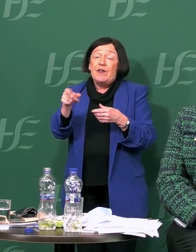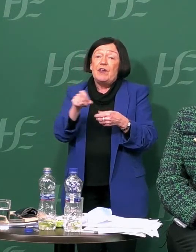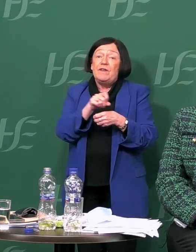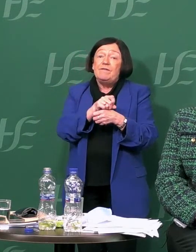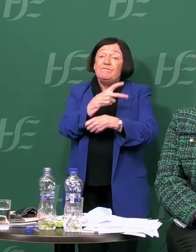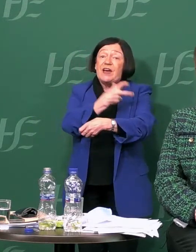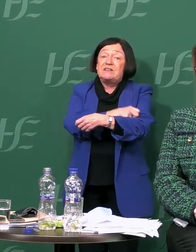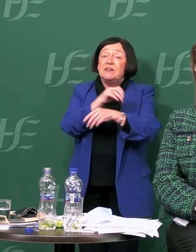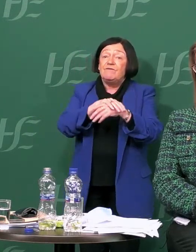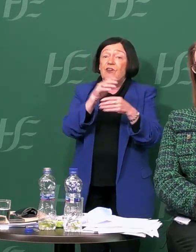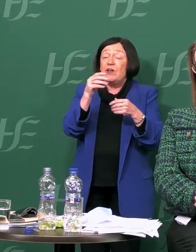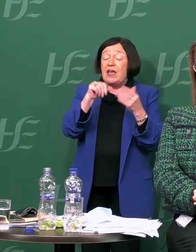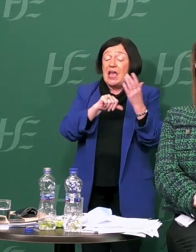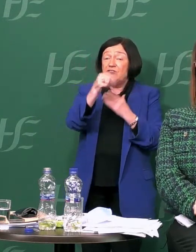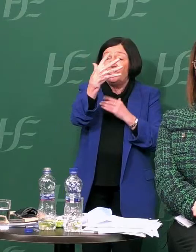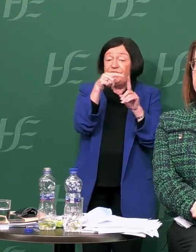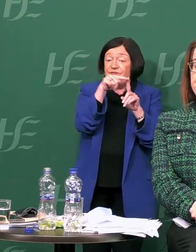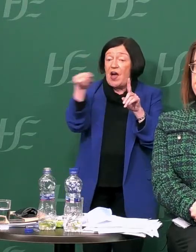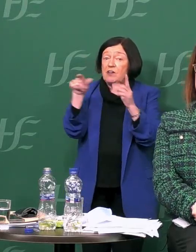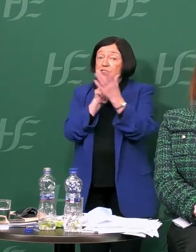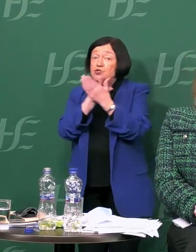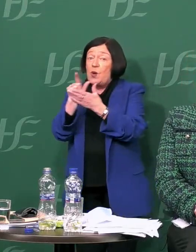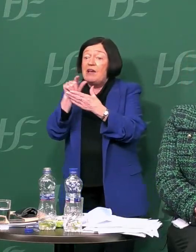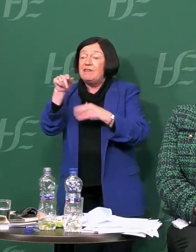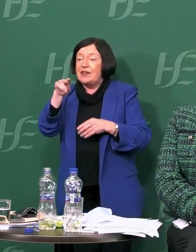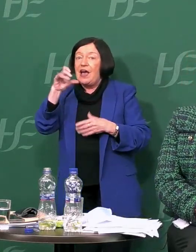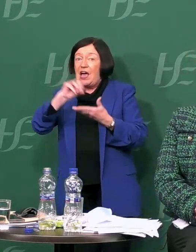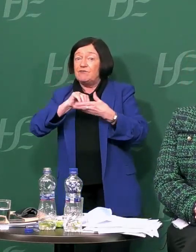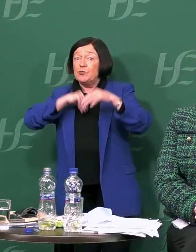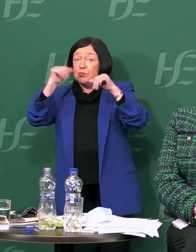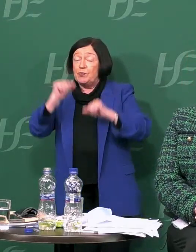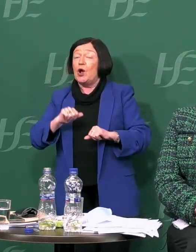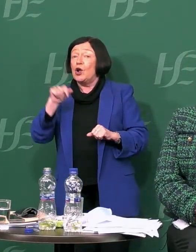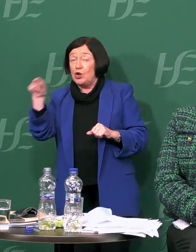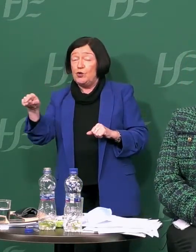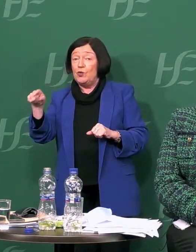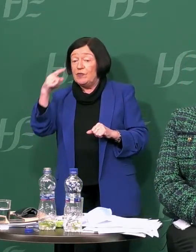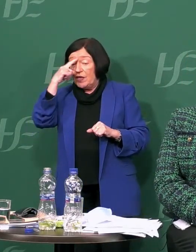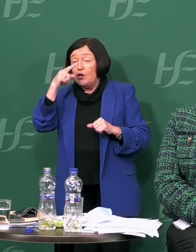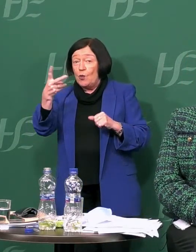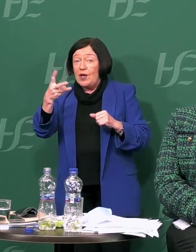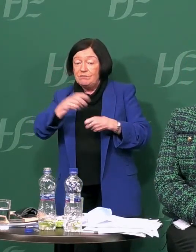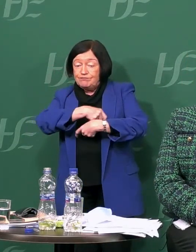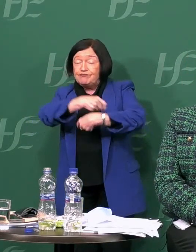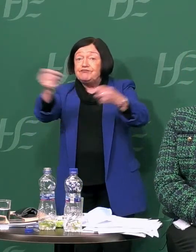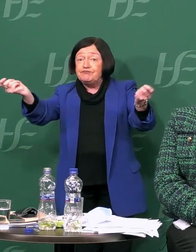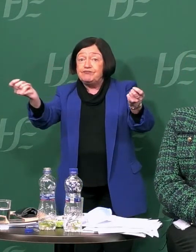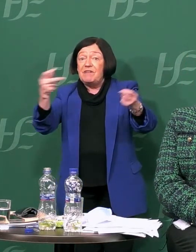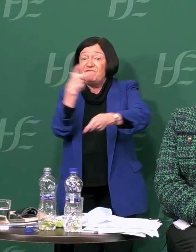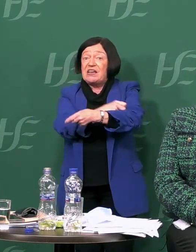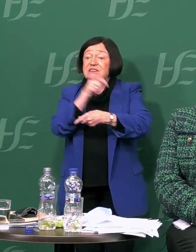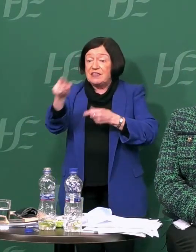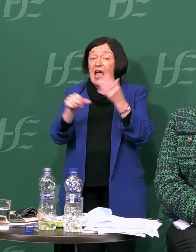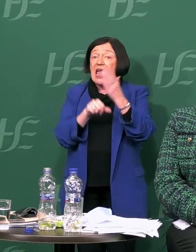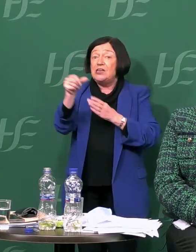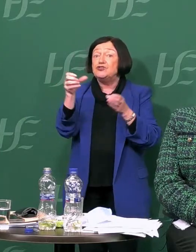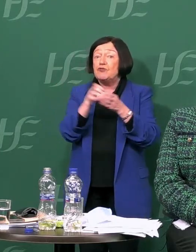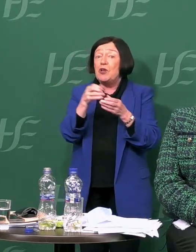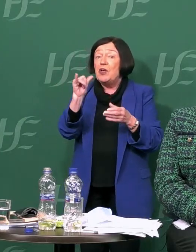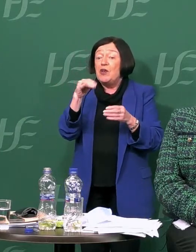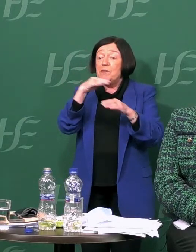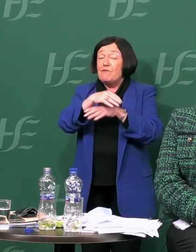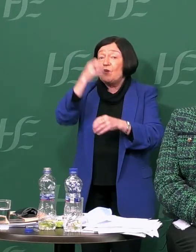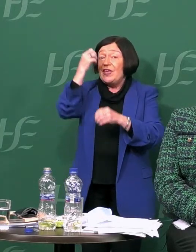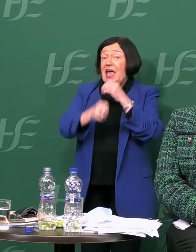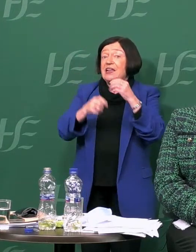11-year-olds. Obviously, NIAC would have to approve that, but are you planning for potentially rolling vaccines out to that age group, possibly before the end